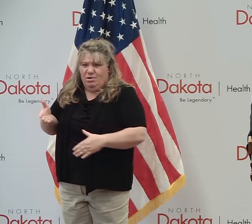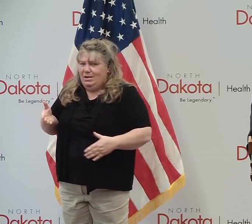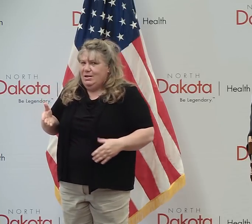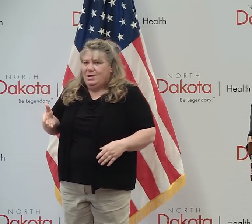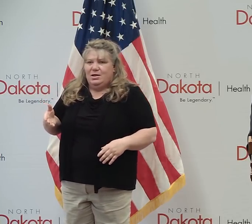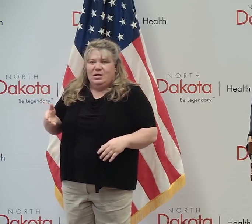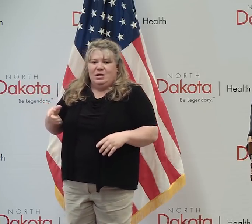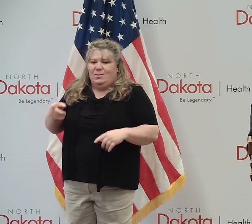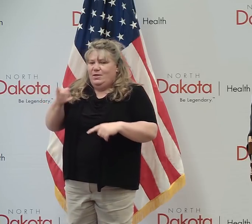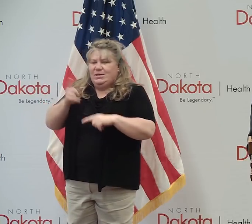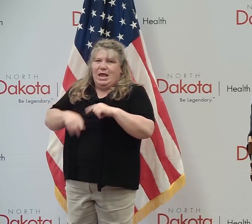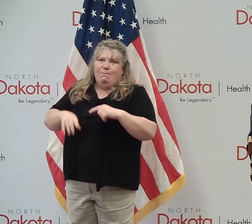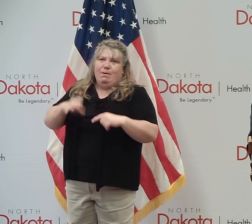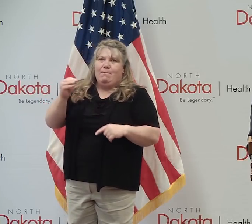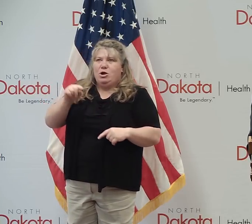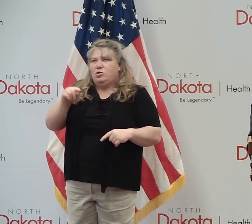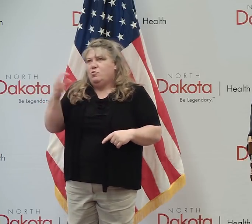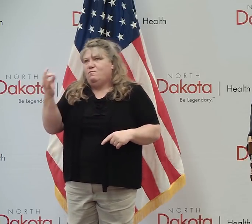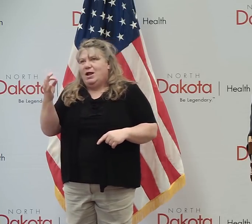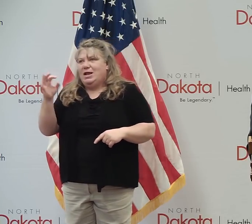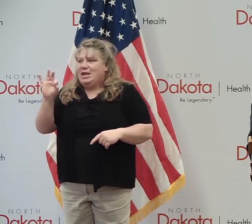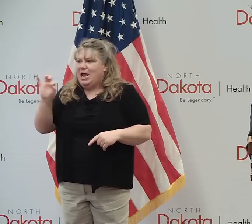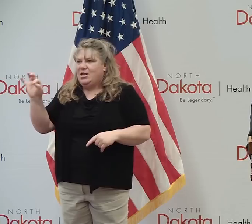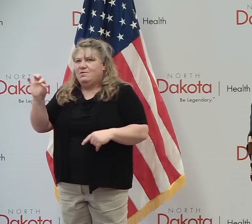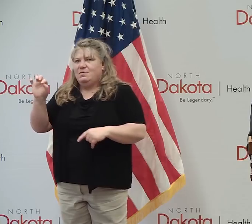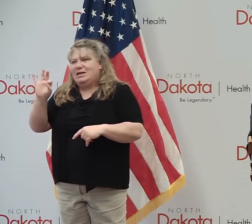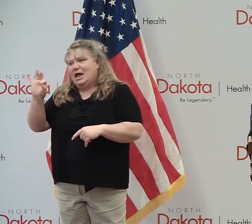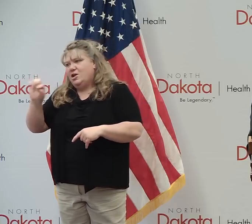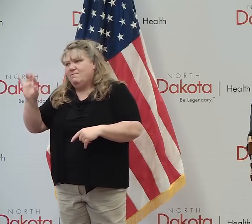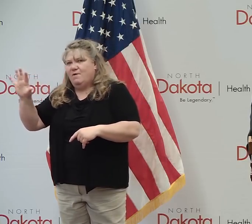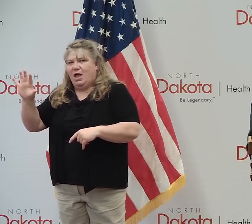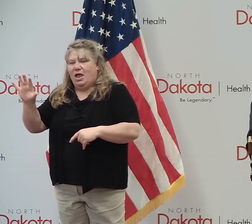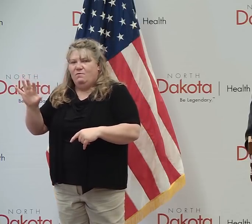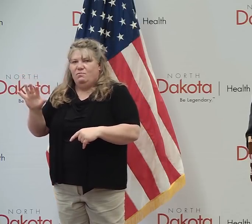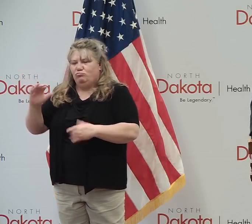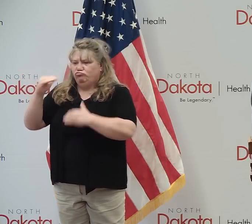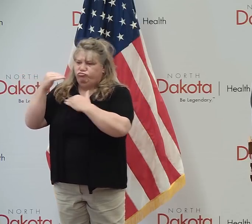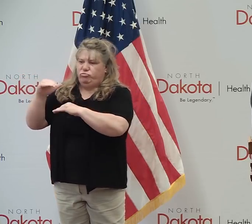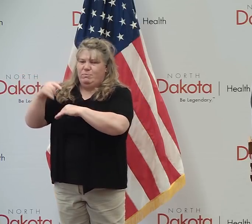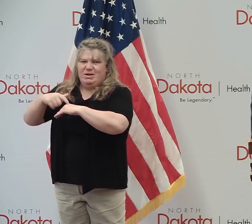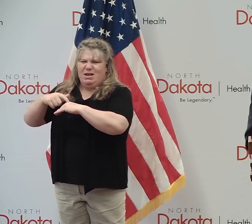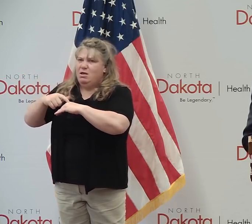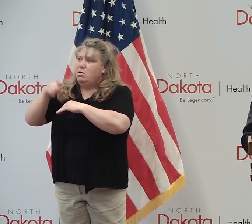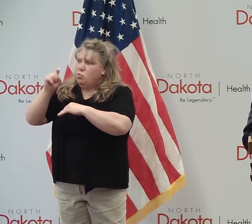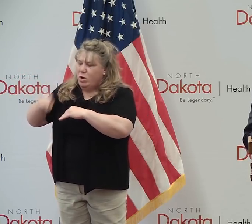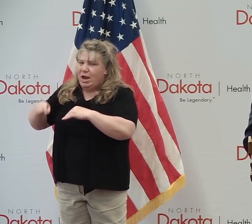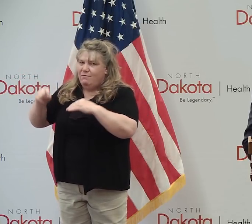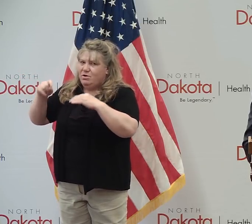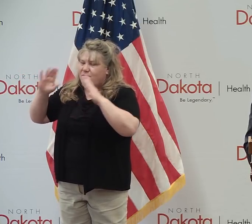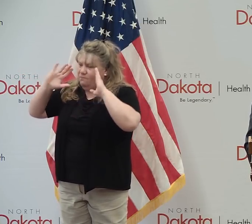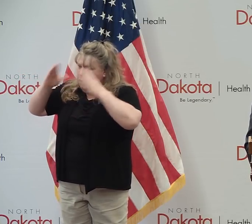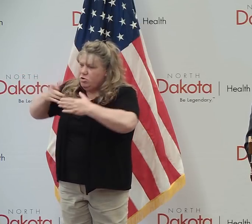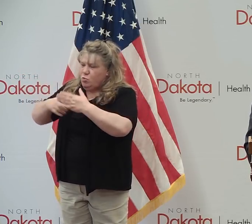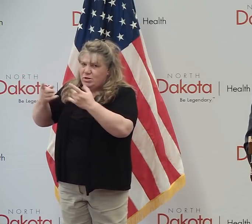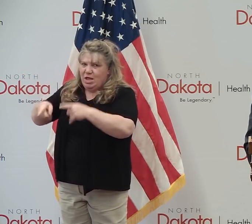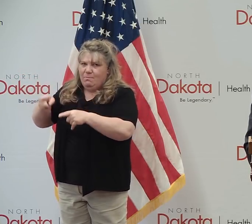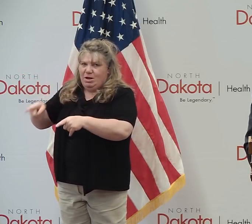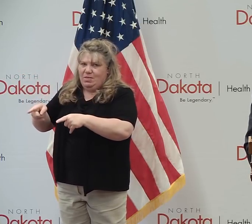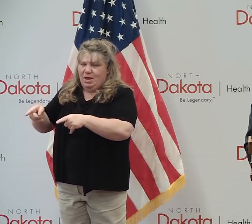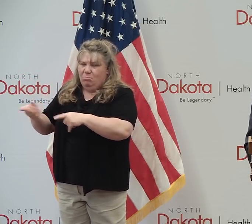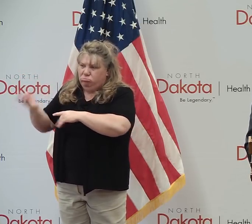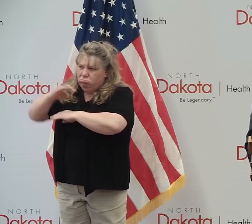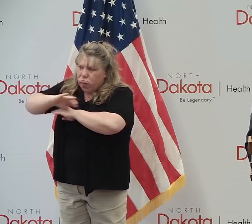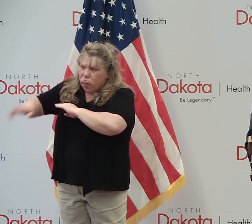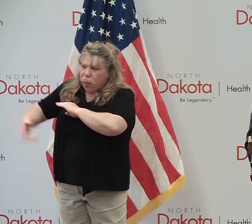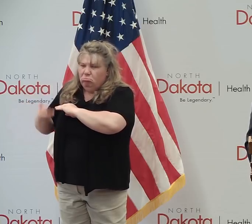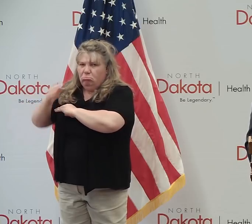be a Monday through Friday 9 to 5 approach. We've got to tackle what's going on there the way we've at the same level of energy that we've been doing it